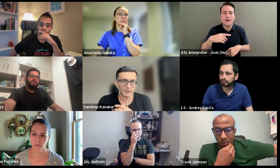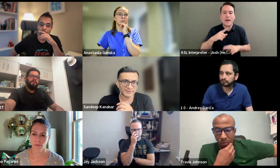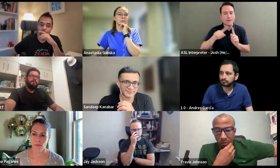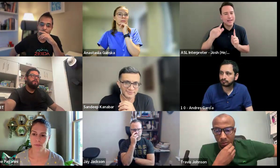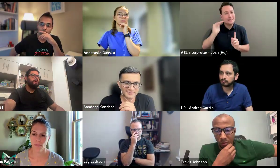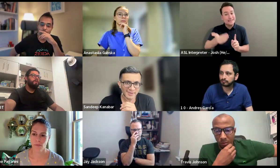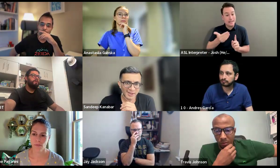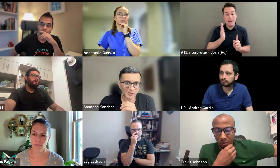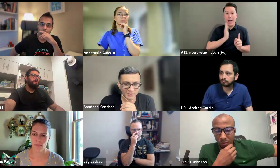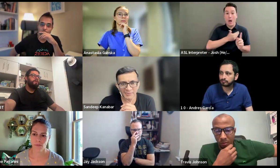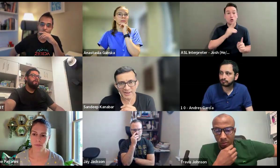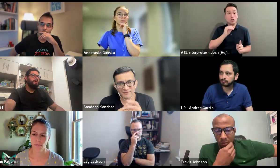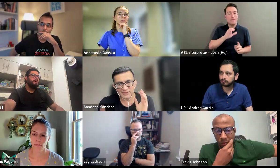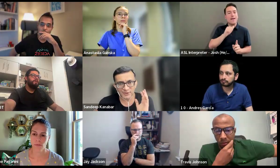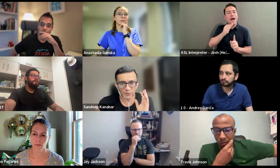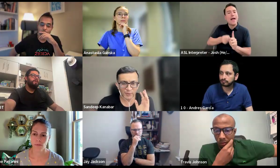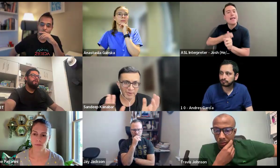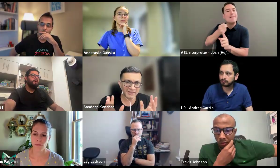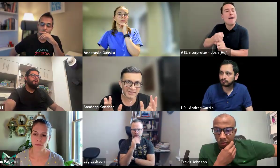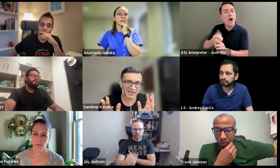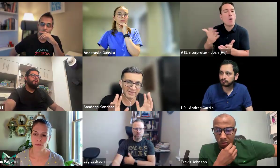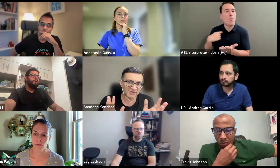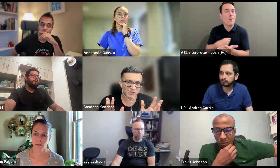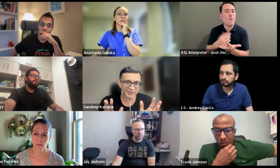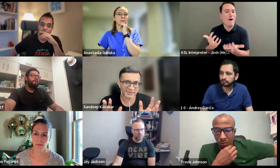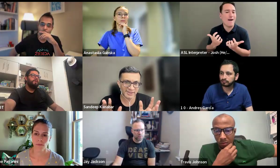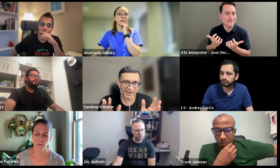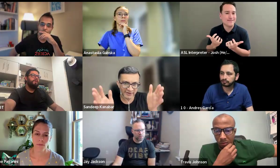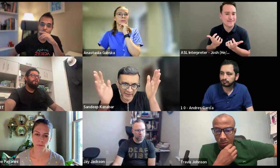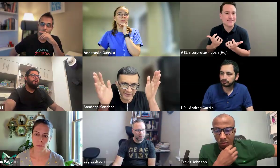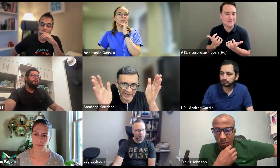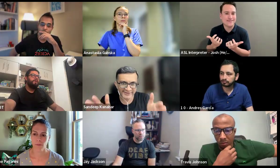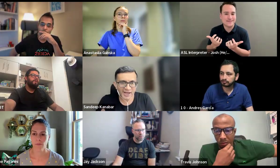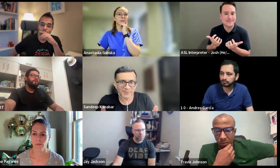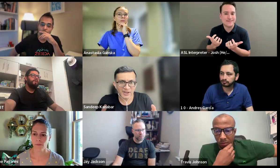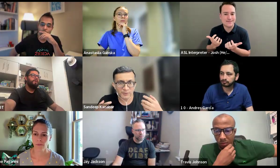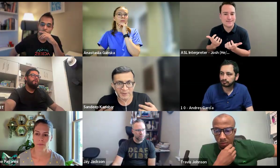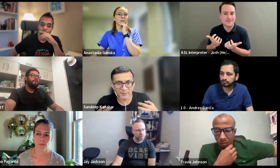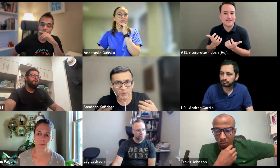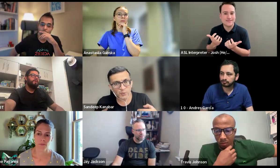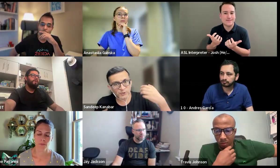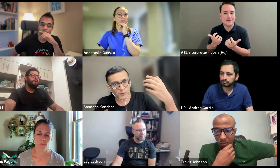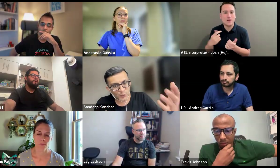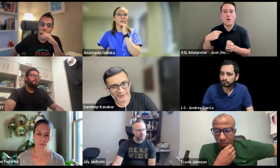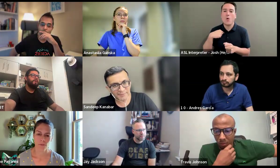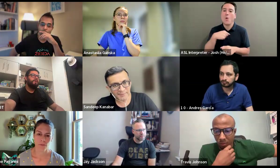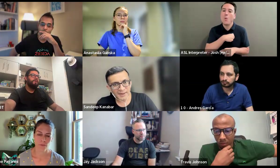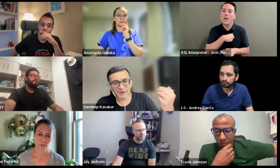want. So maybe we need to probably change our strategy. We keep the entire page for people who want to go deep, but